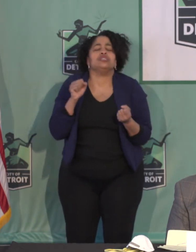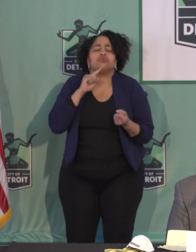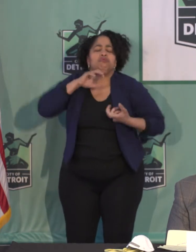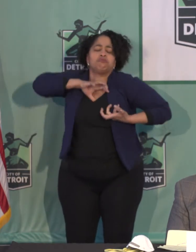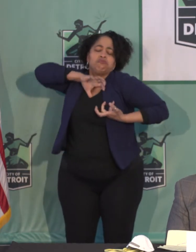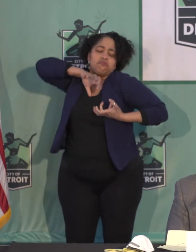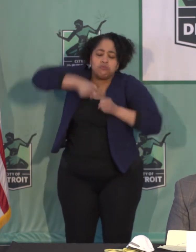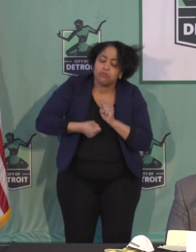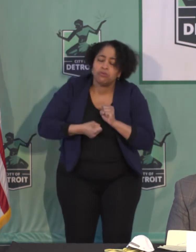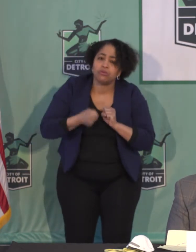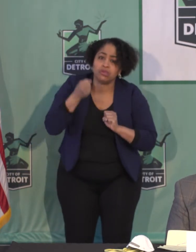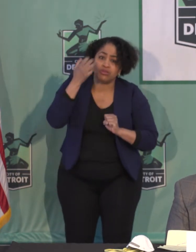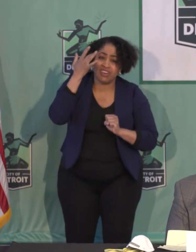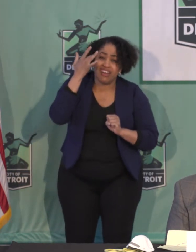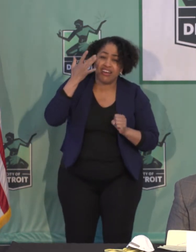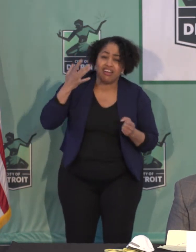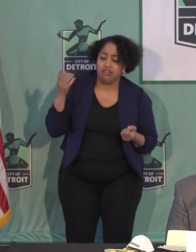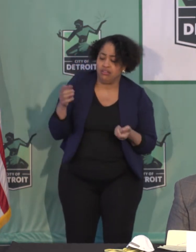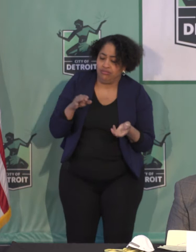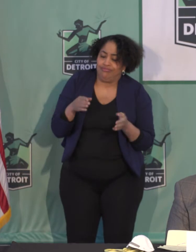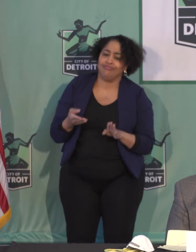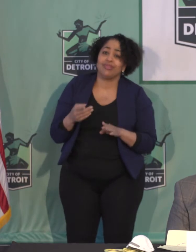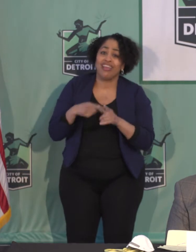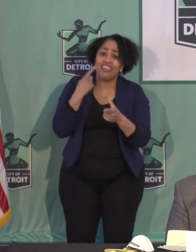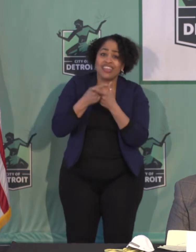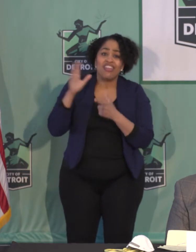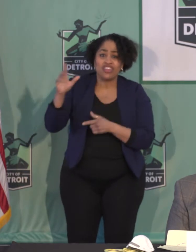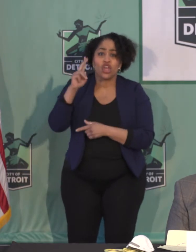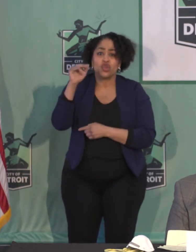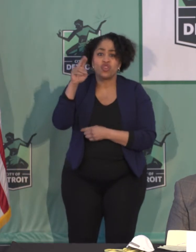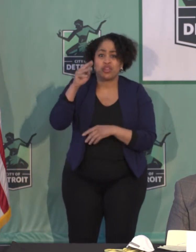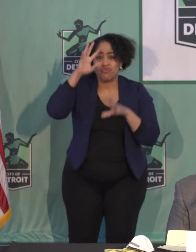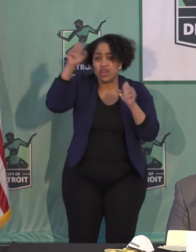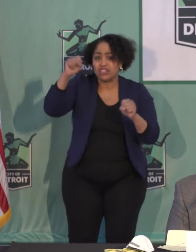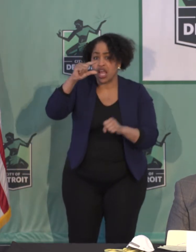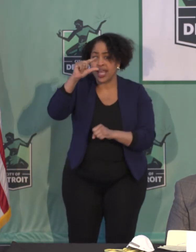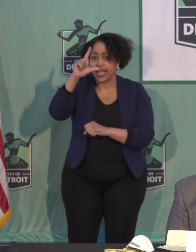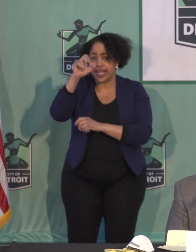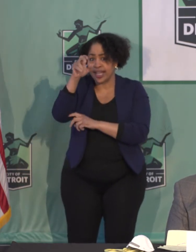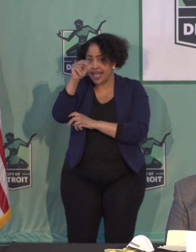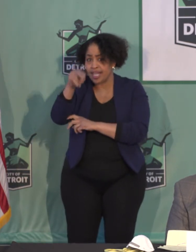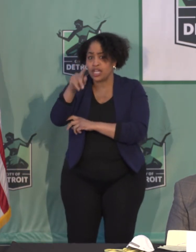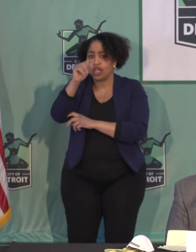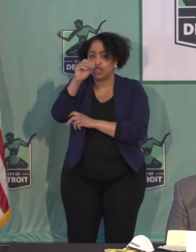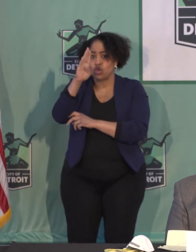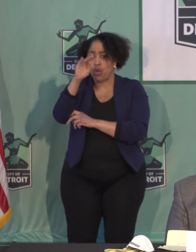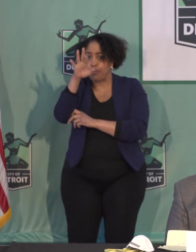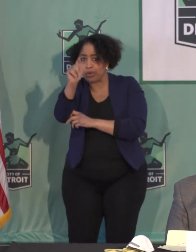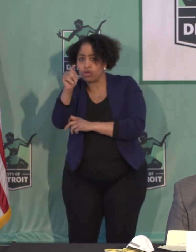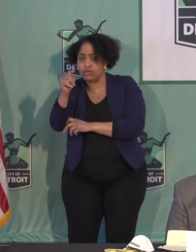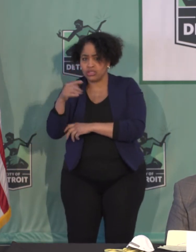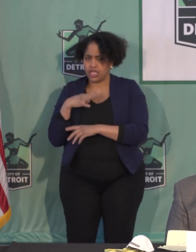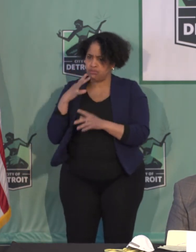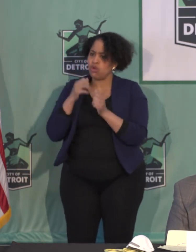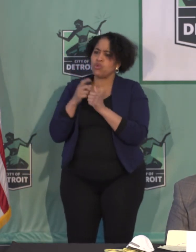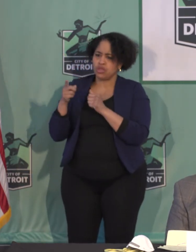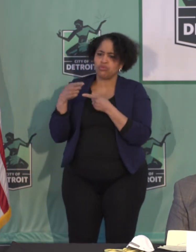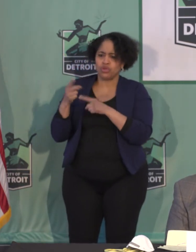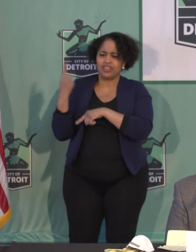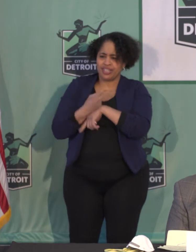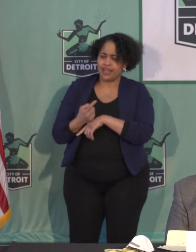heartbreaking way. But then their union president, Glenn Tolbert, who I was speaking to him through much of the